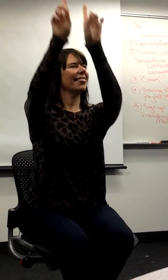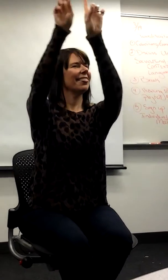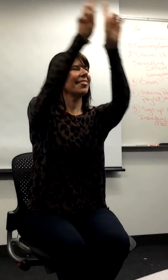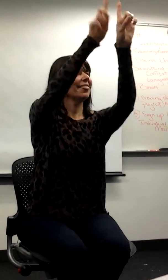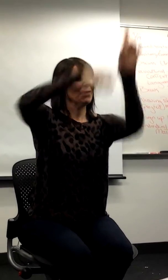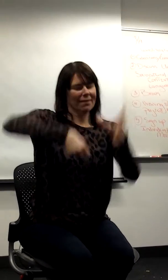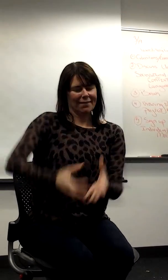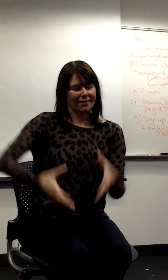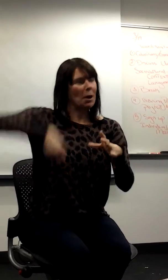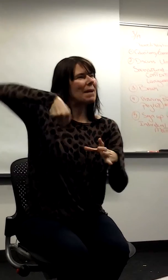So we went.